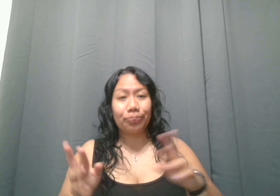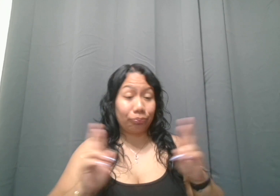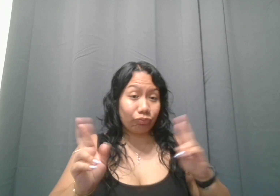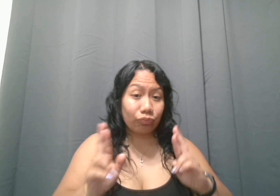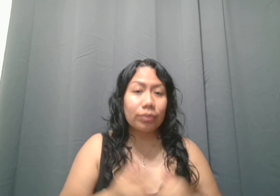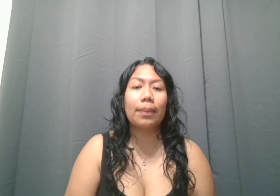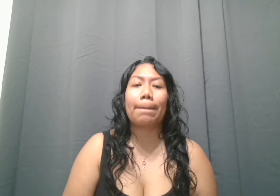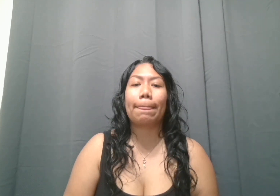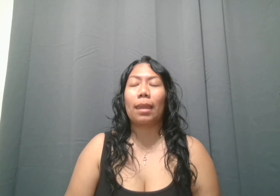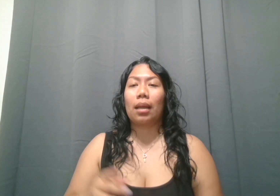Bake your bread in a